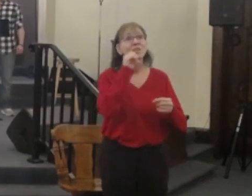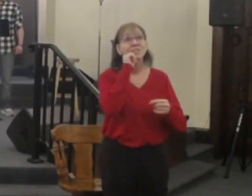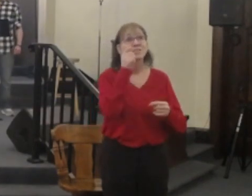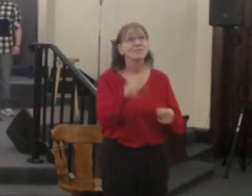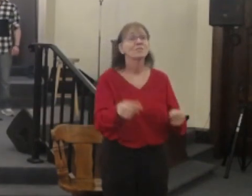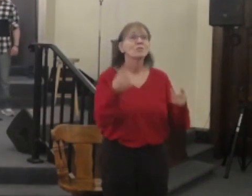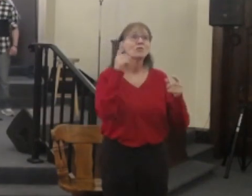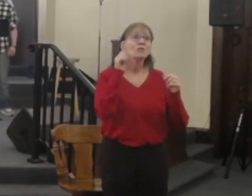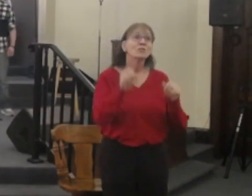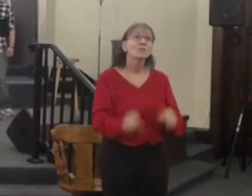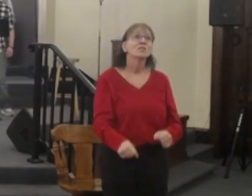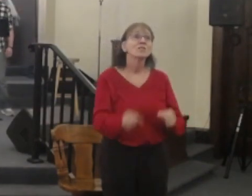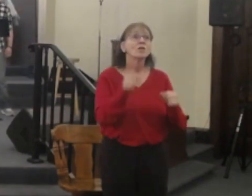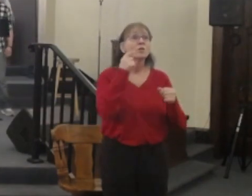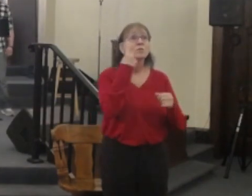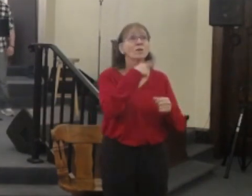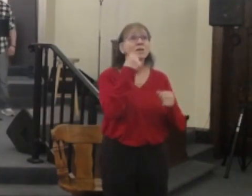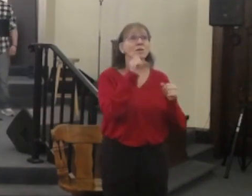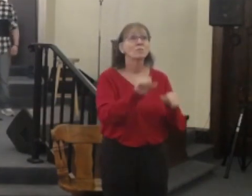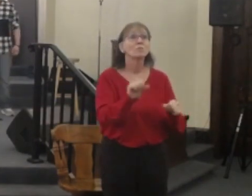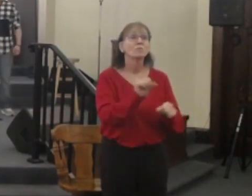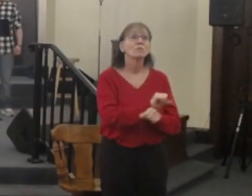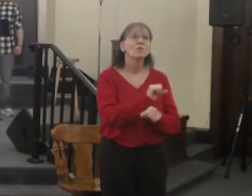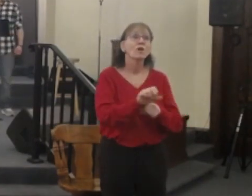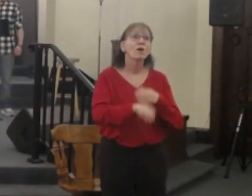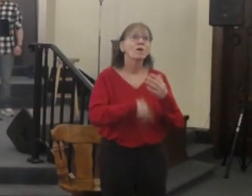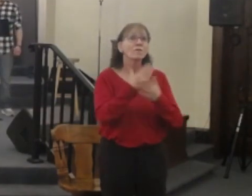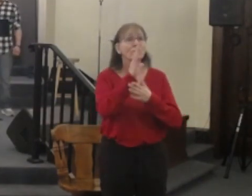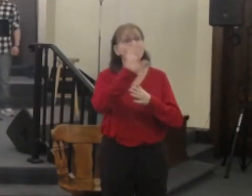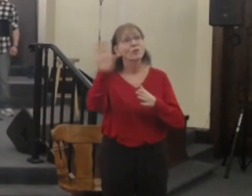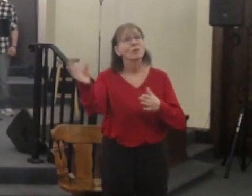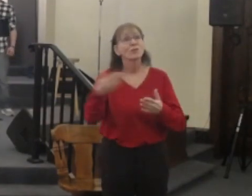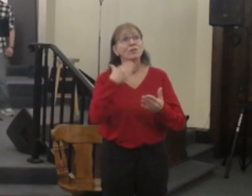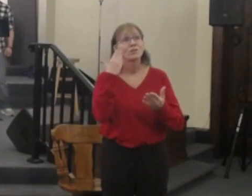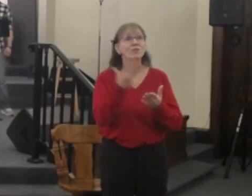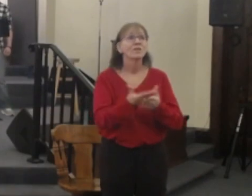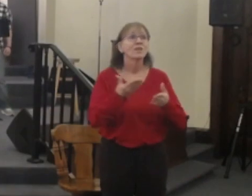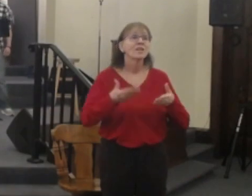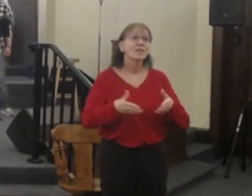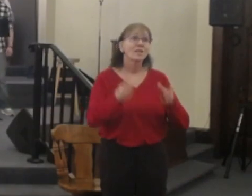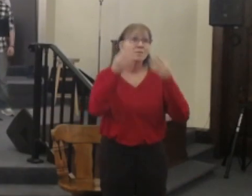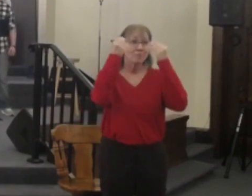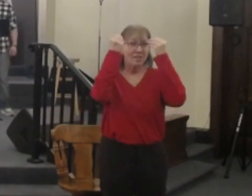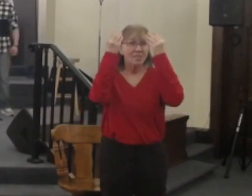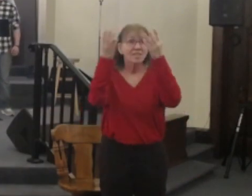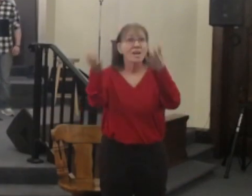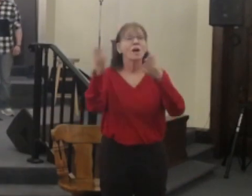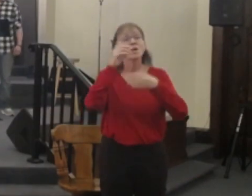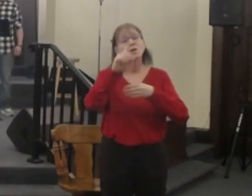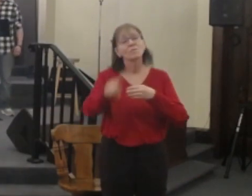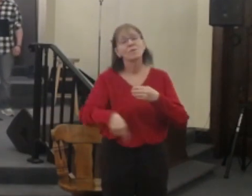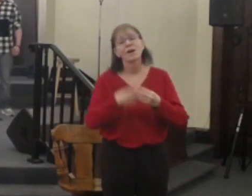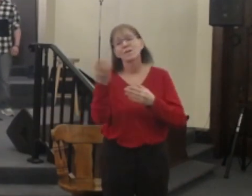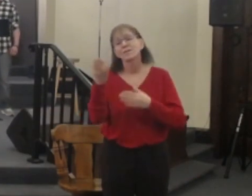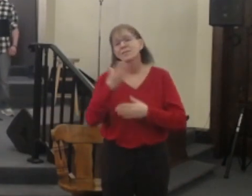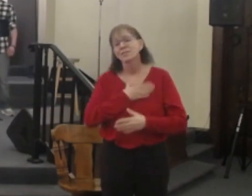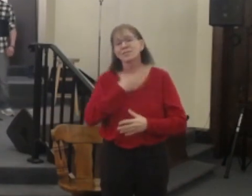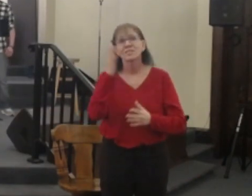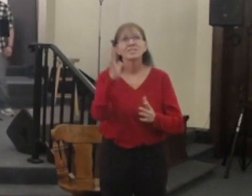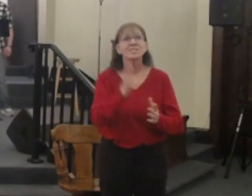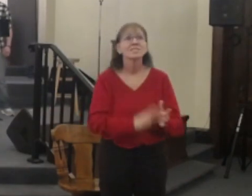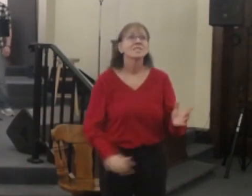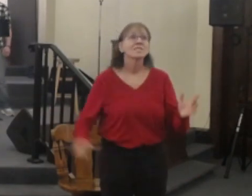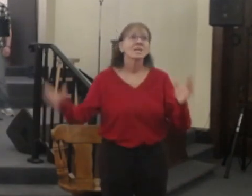if you could. Who can work it all for your good? Let me tell you about my